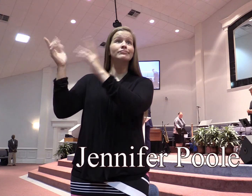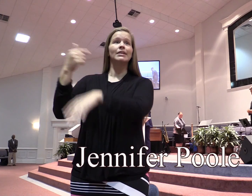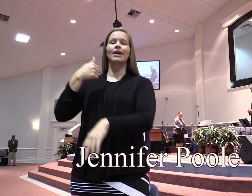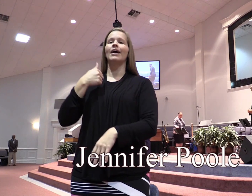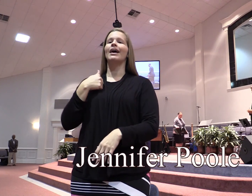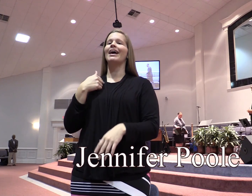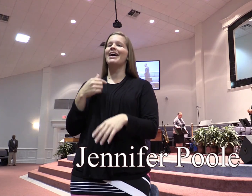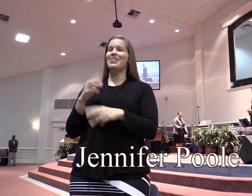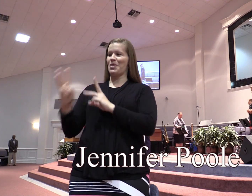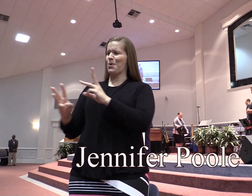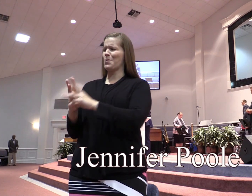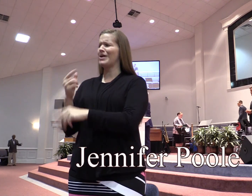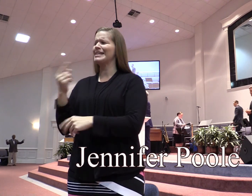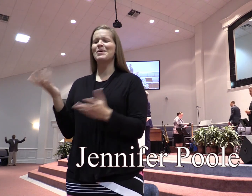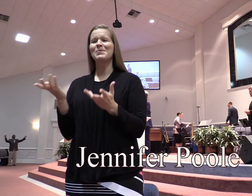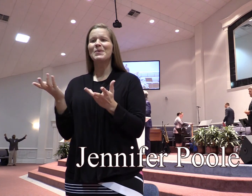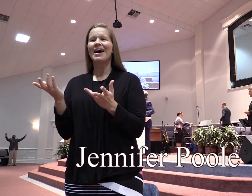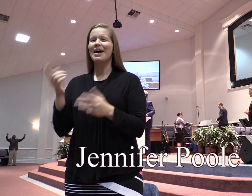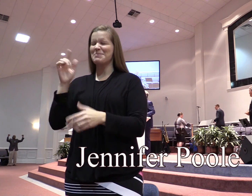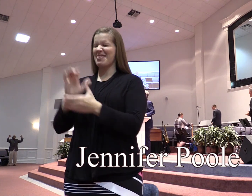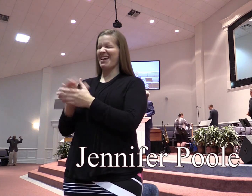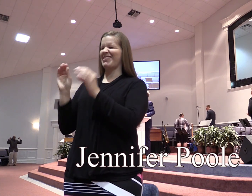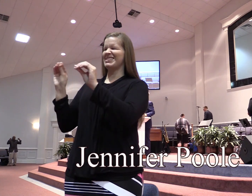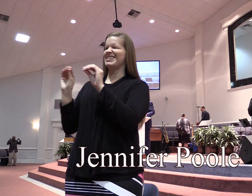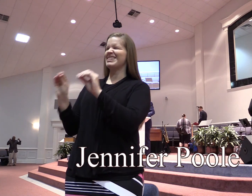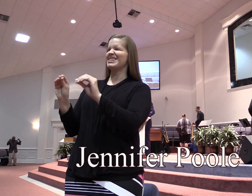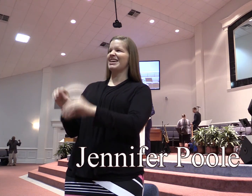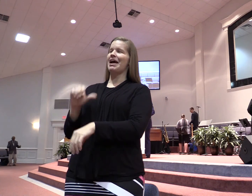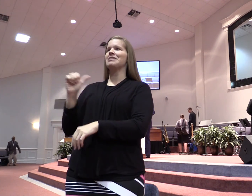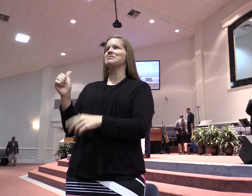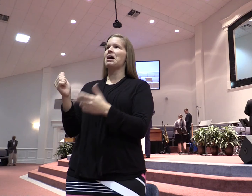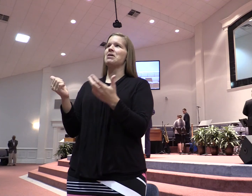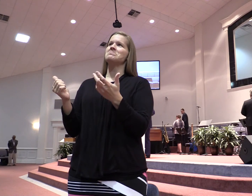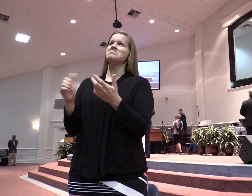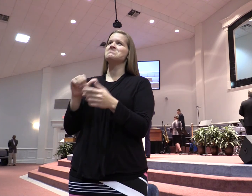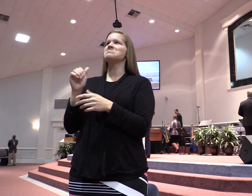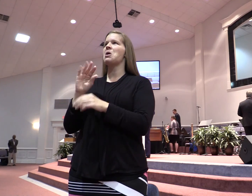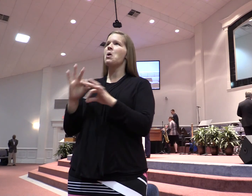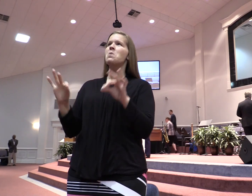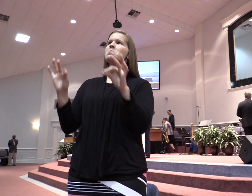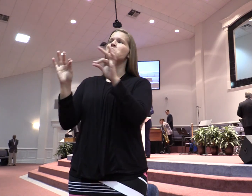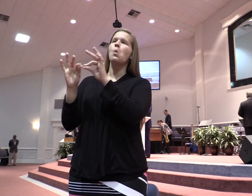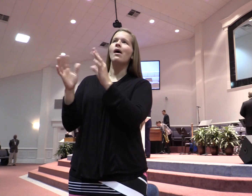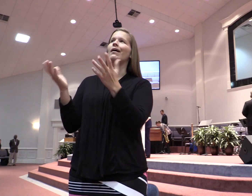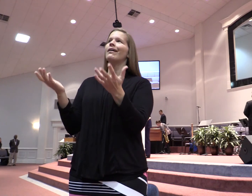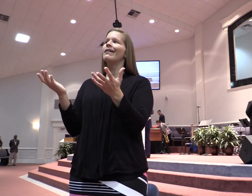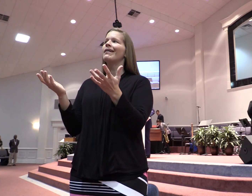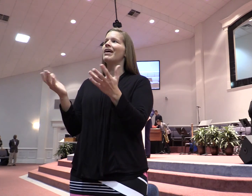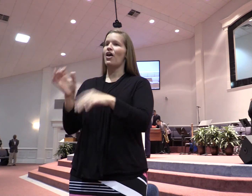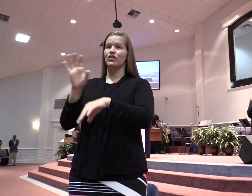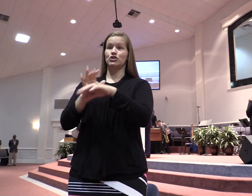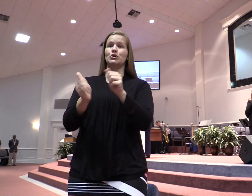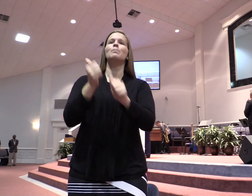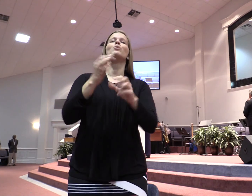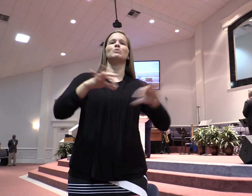Contrary to what this world is saying and believing and teaching, there's not a greater institution on this planet than the Church of the